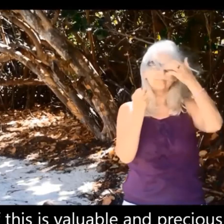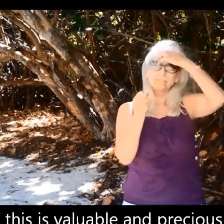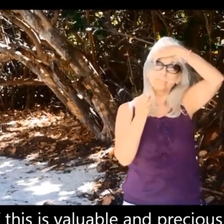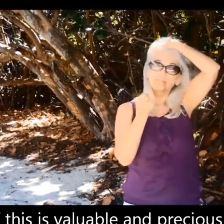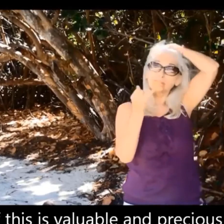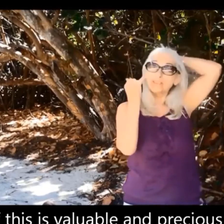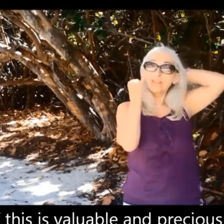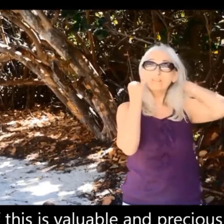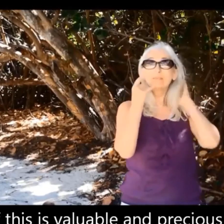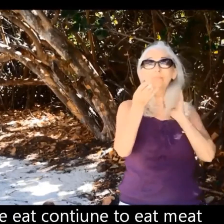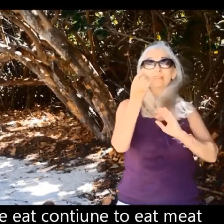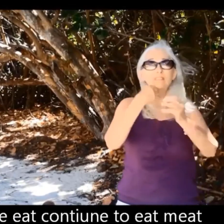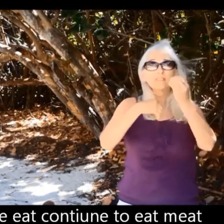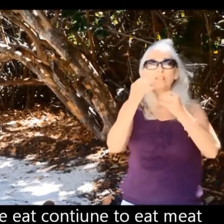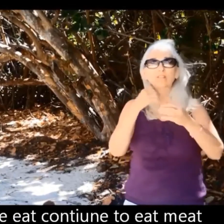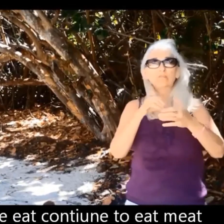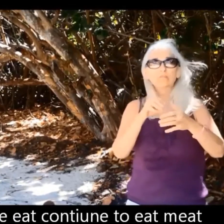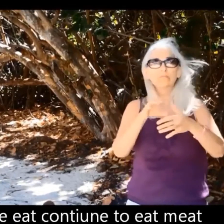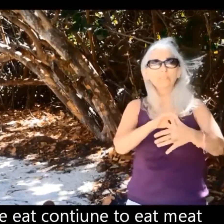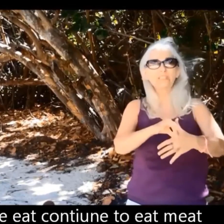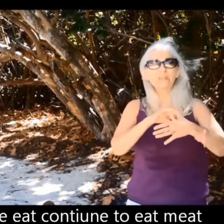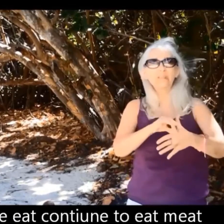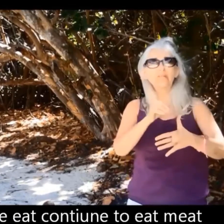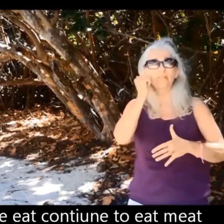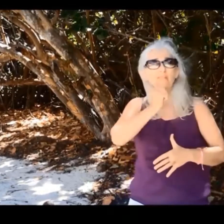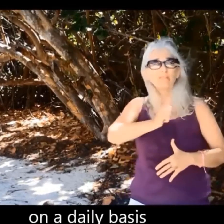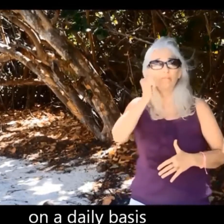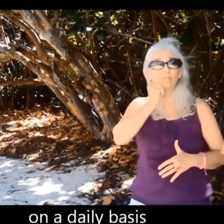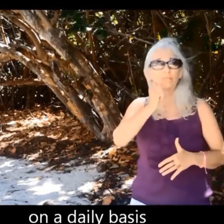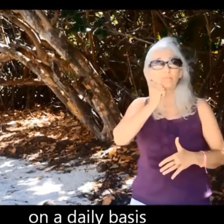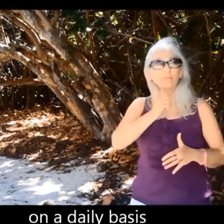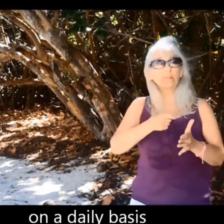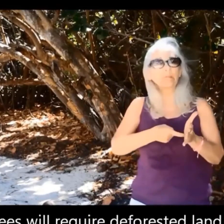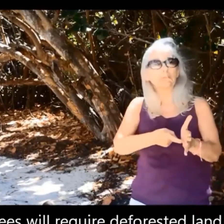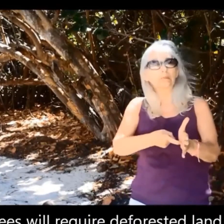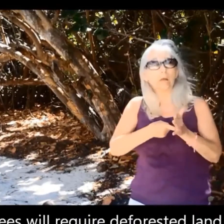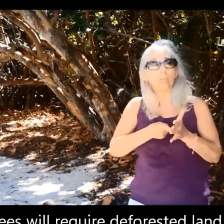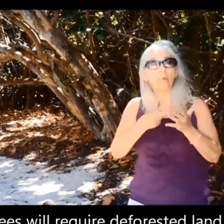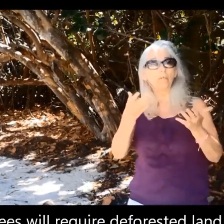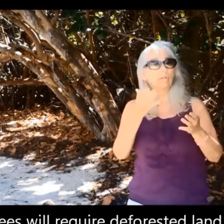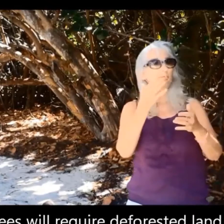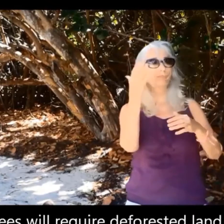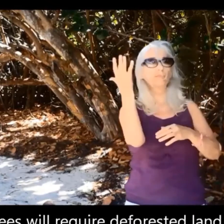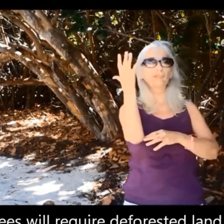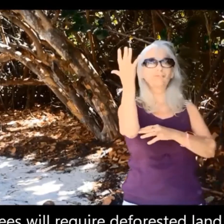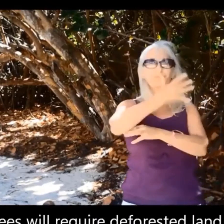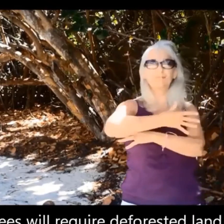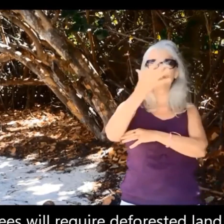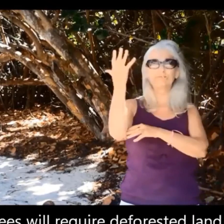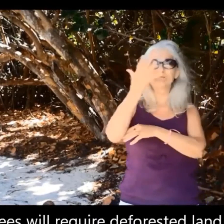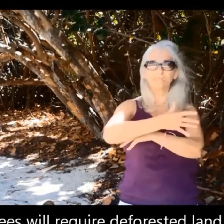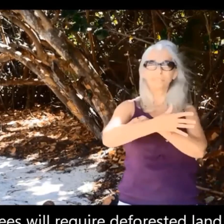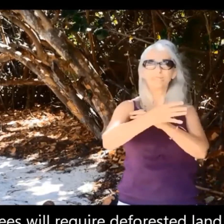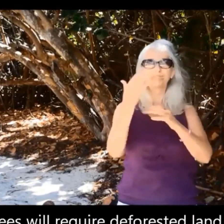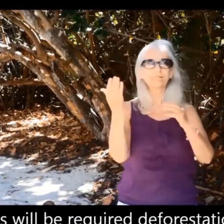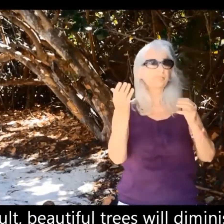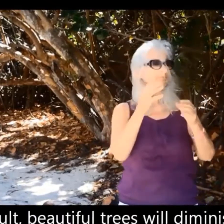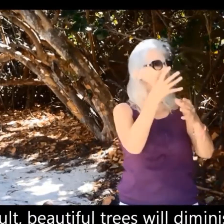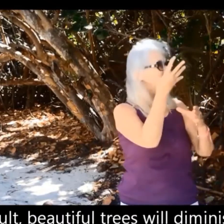and precious. If we continue to eat meat on a daily basis, the trees will require